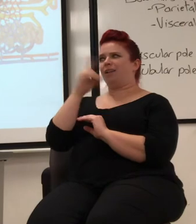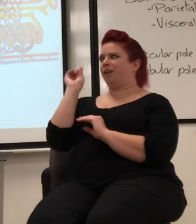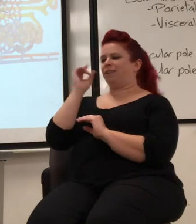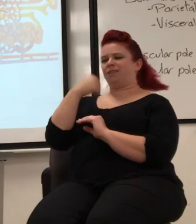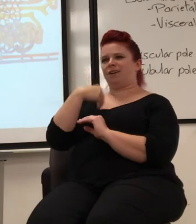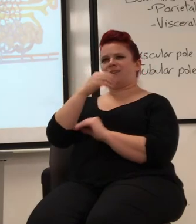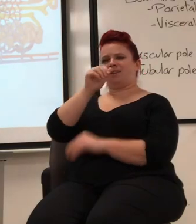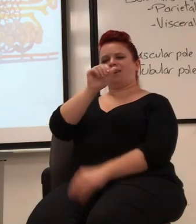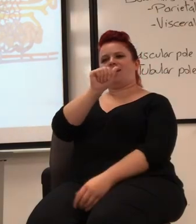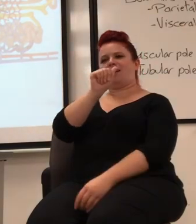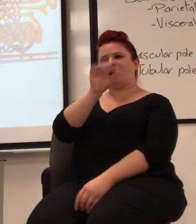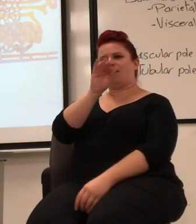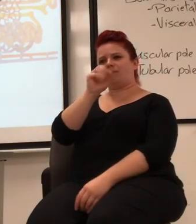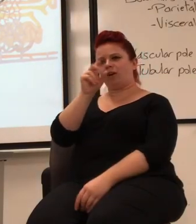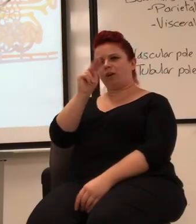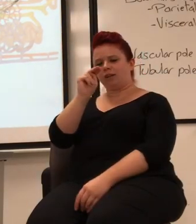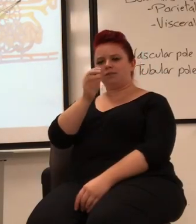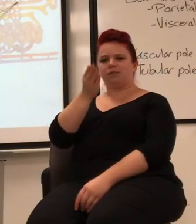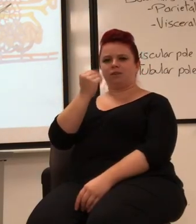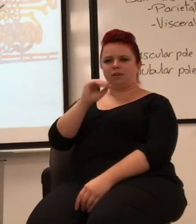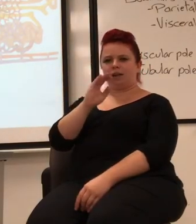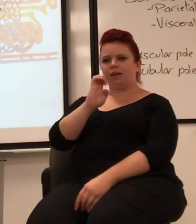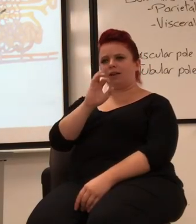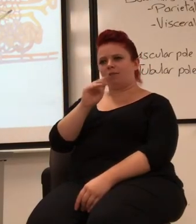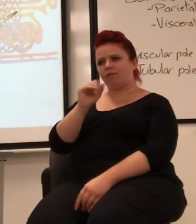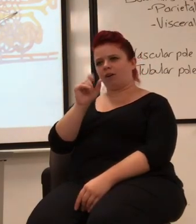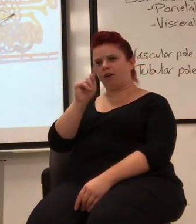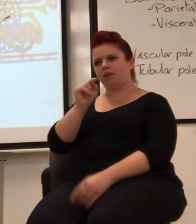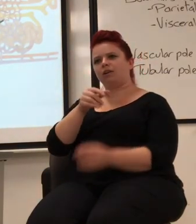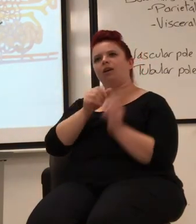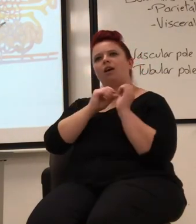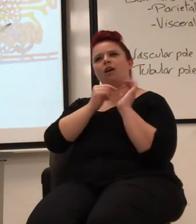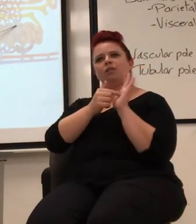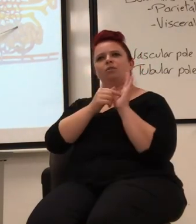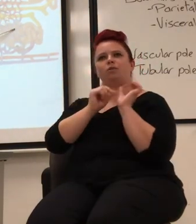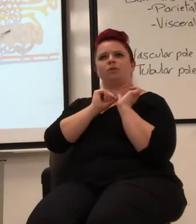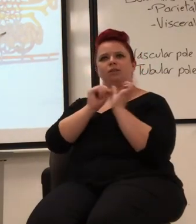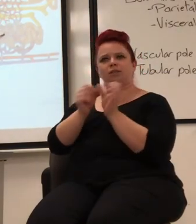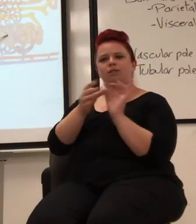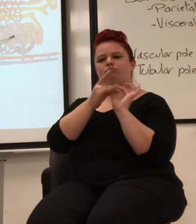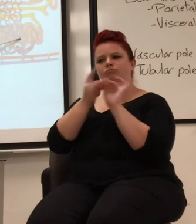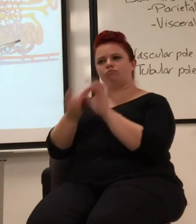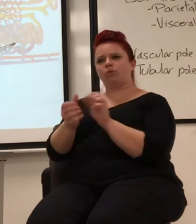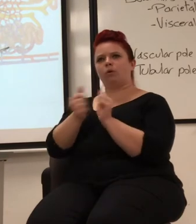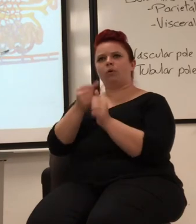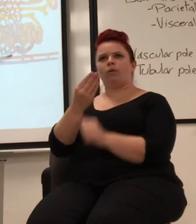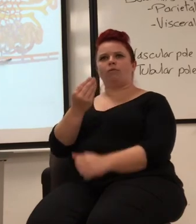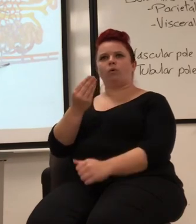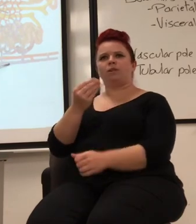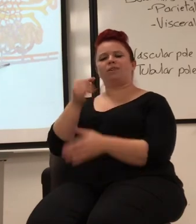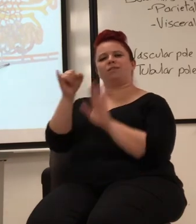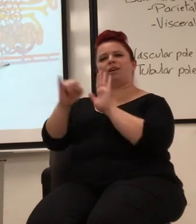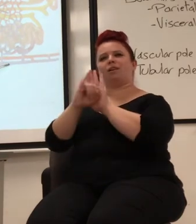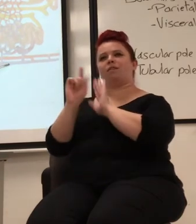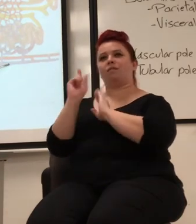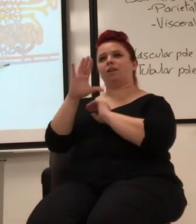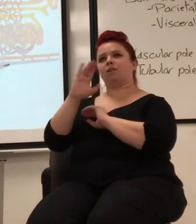arterial, efferent arterial, and they show it continuous with 14. Identify that capillary bed.